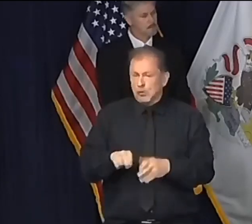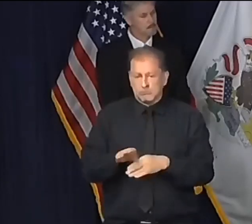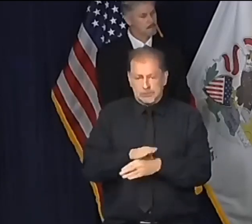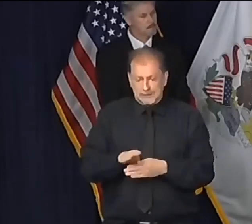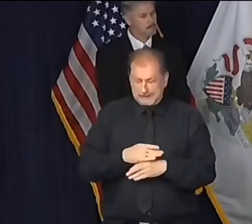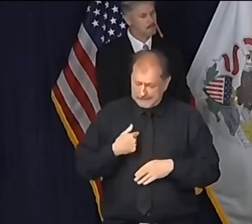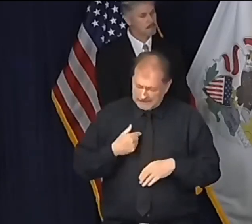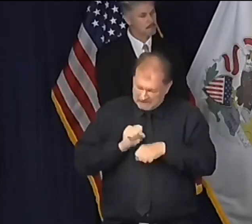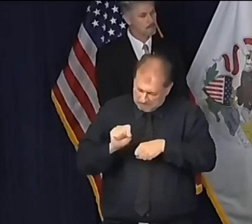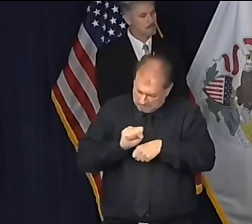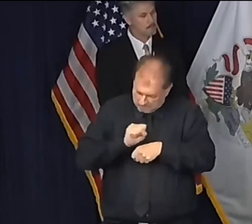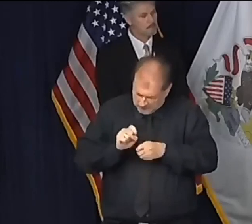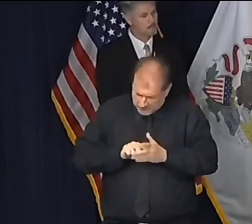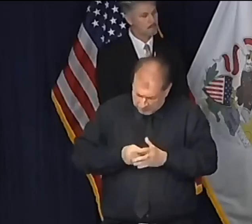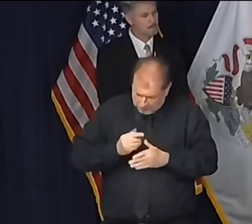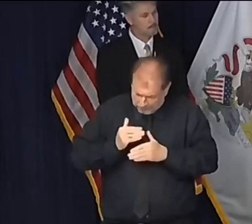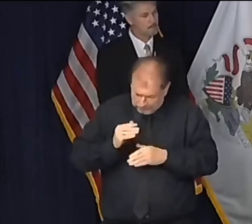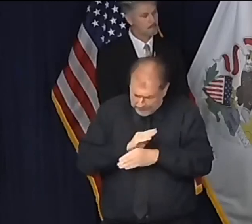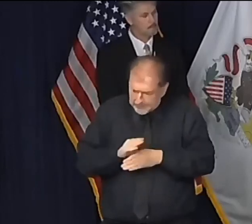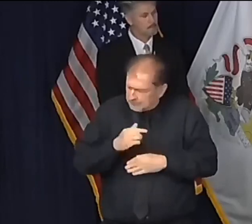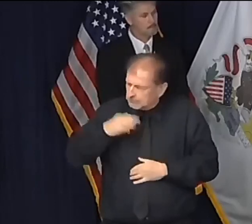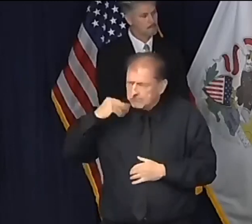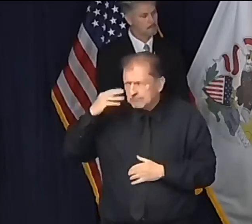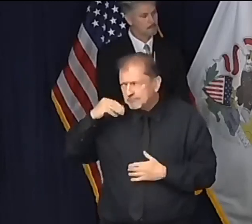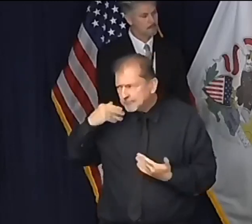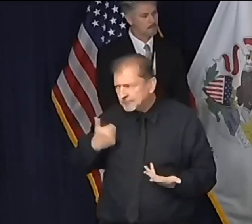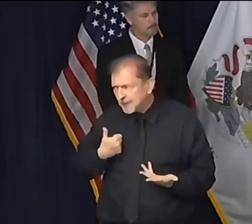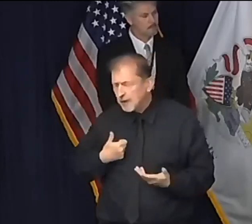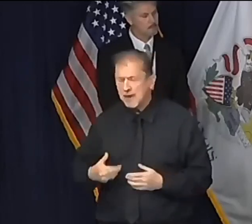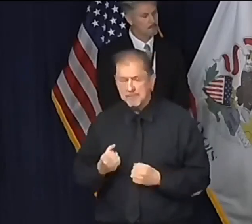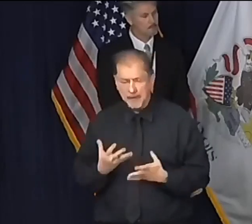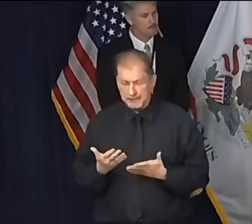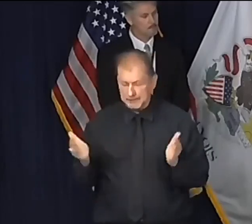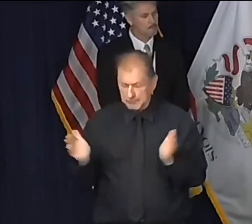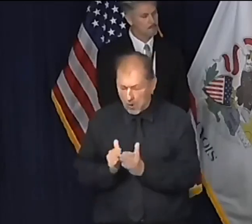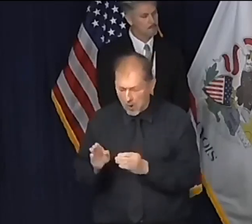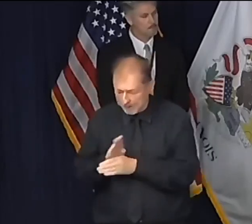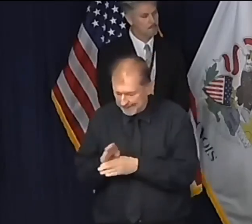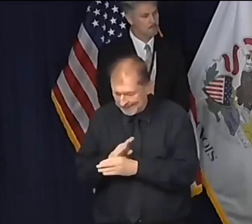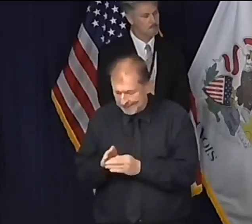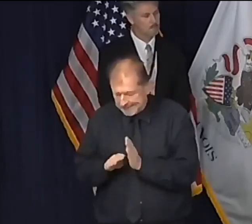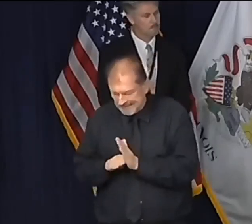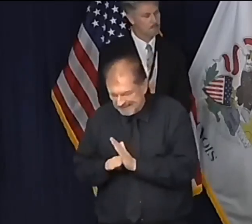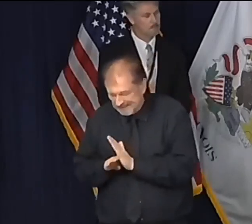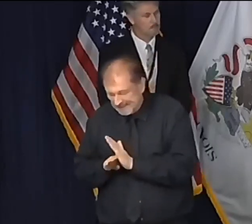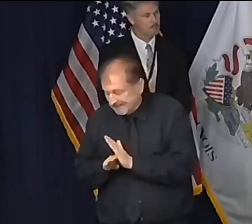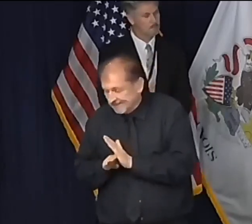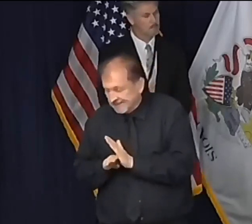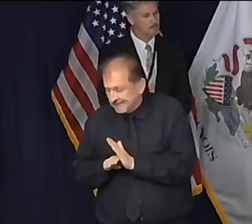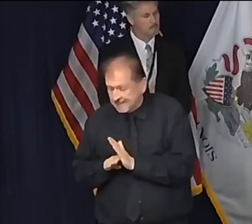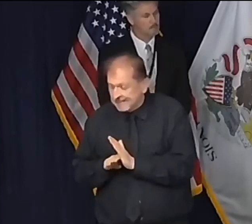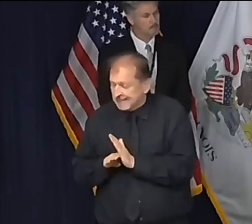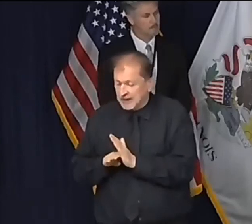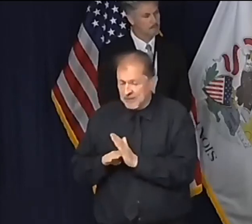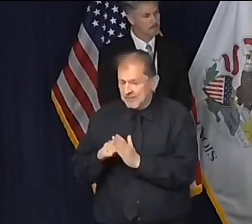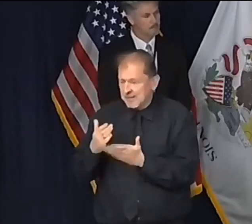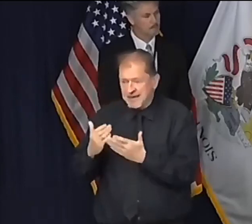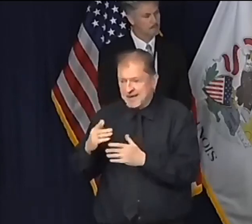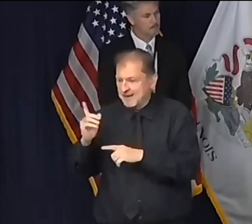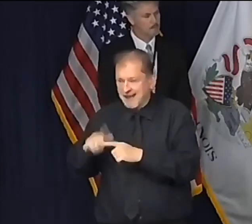initially successful. Many small businesses get started, they don't get very far. The ones that